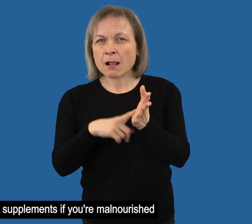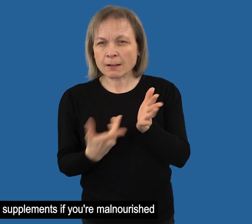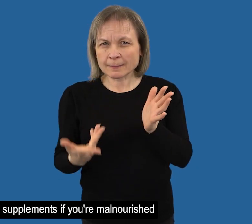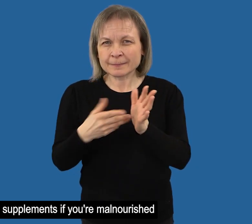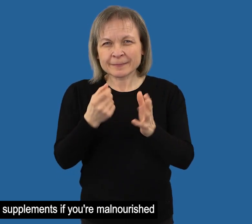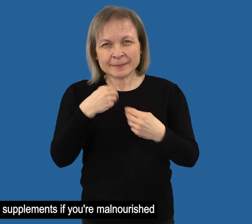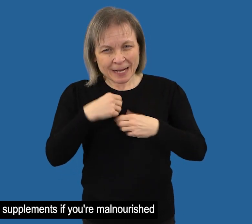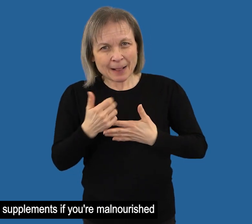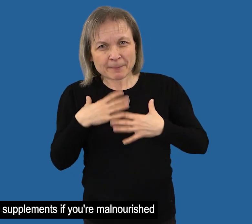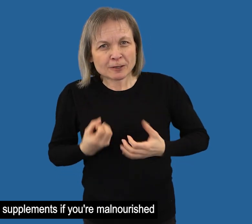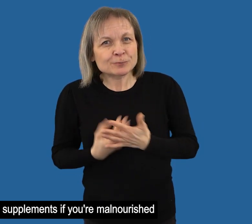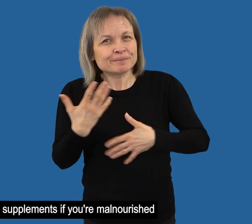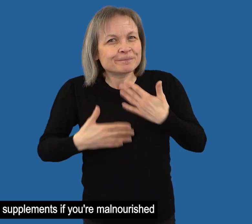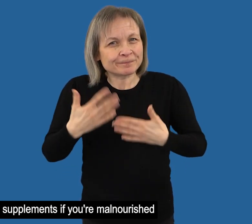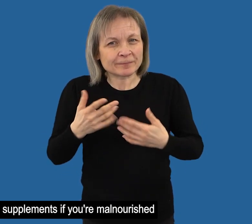Nutritional supplements if you're malnourished.